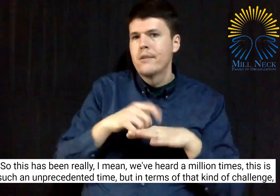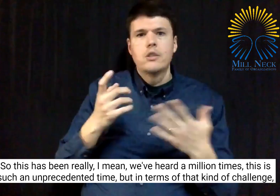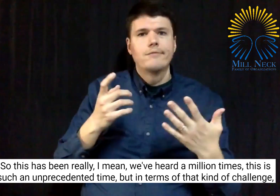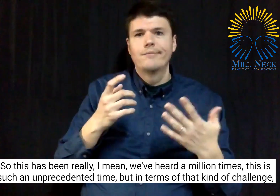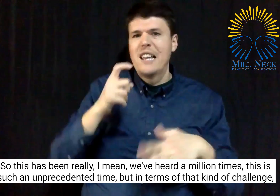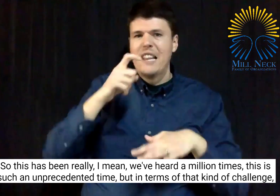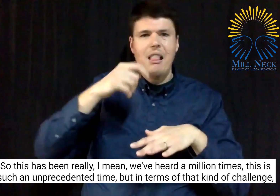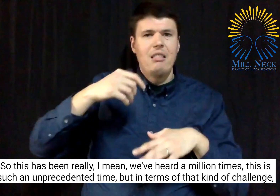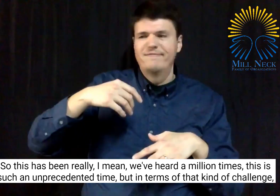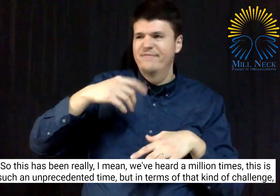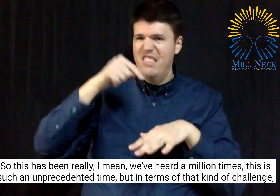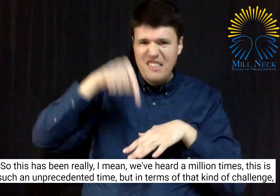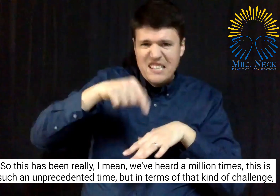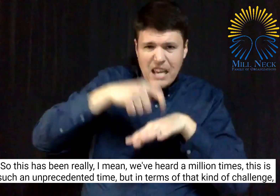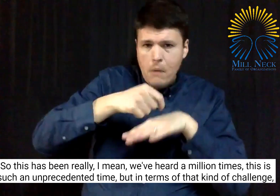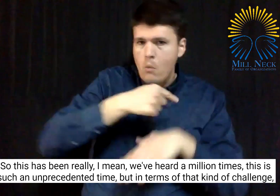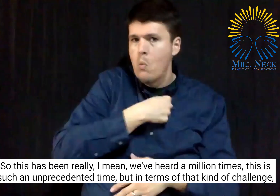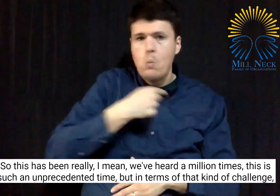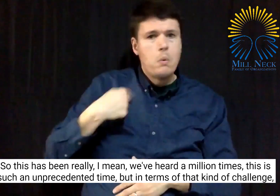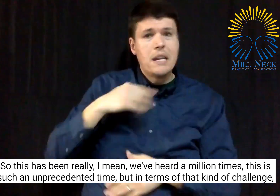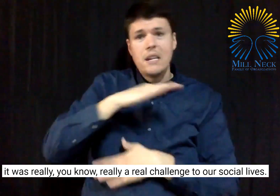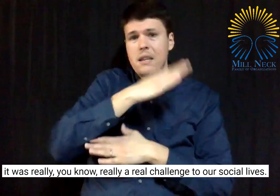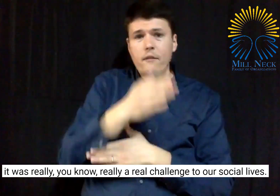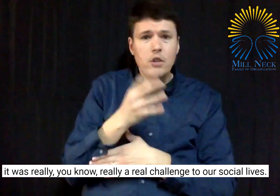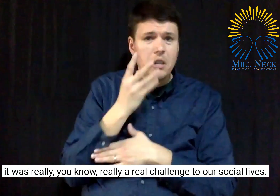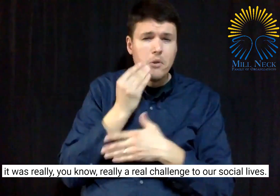but in terms of that kind of challenge, it was really,